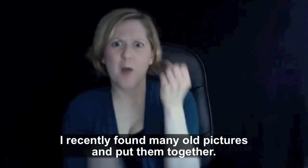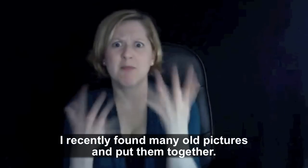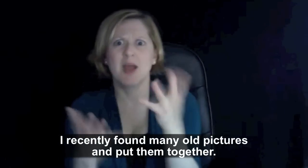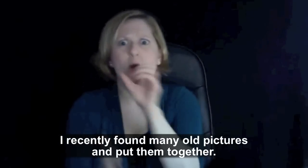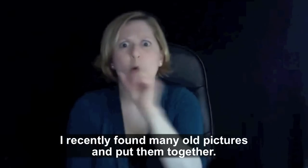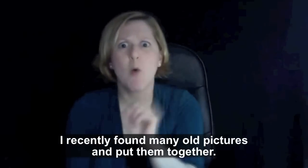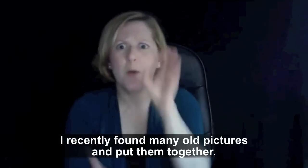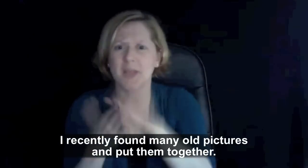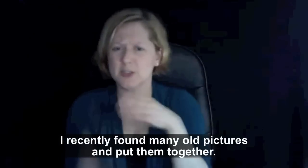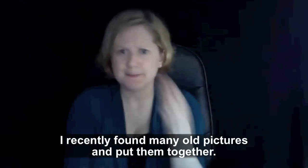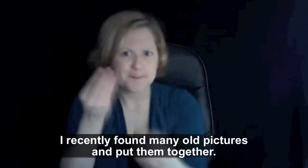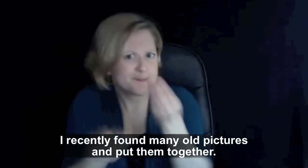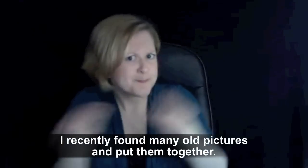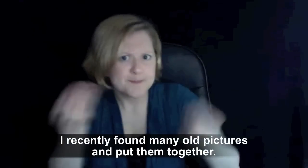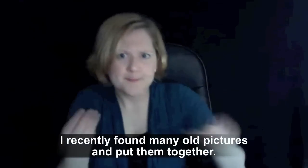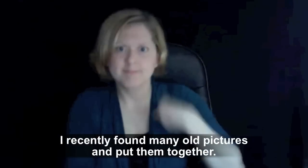found many old pictures and put them together.